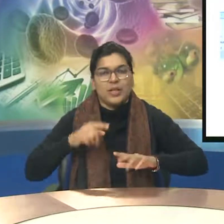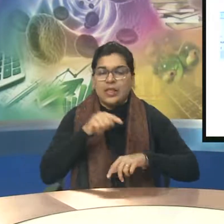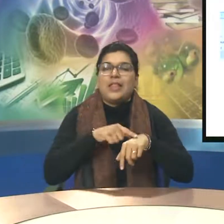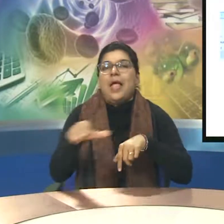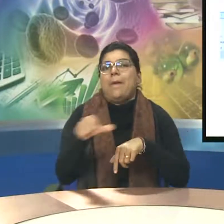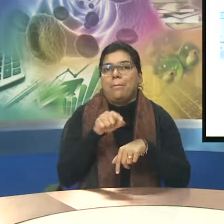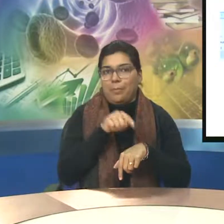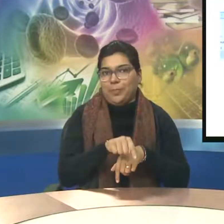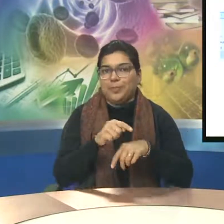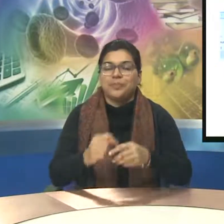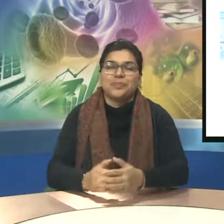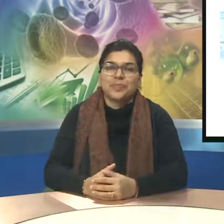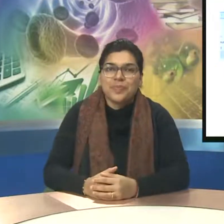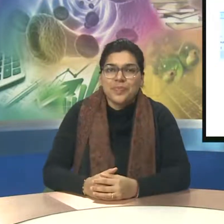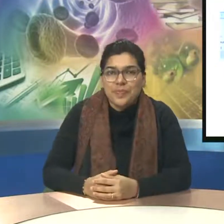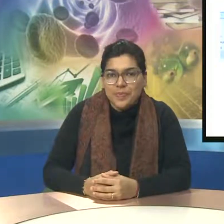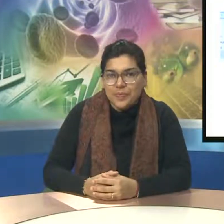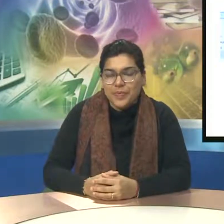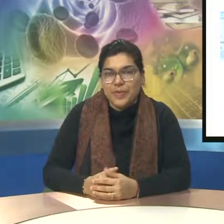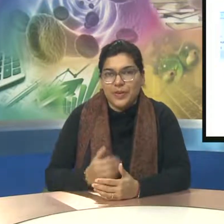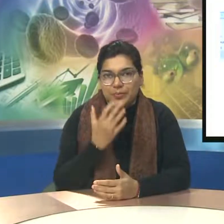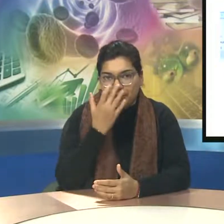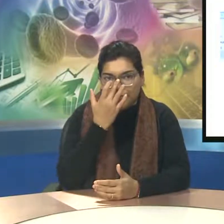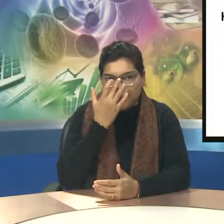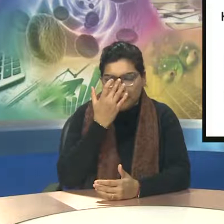bullet and numbers format.